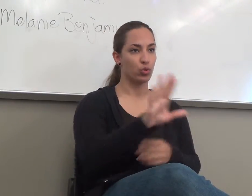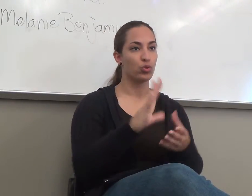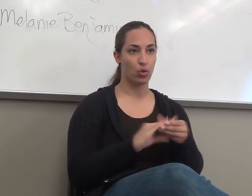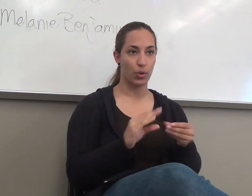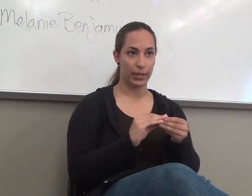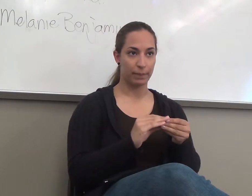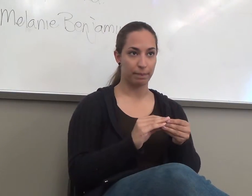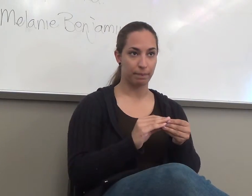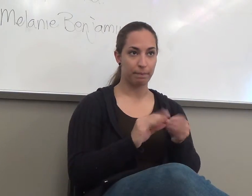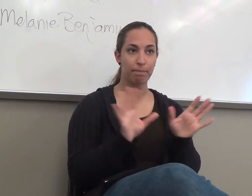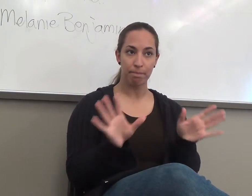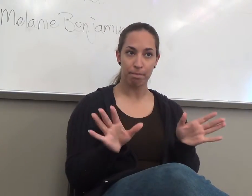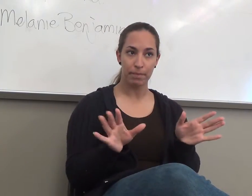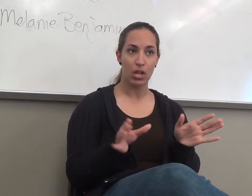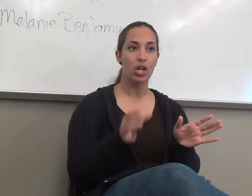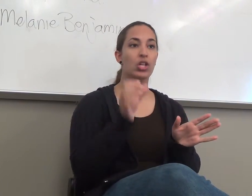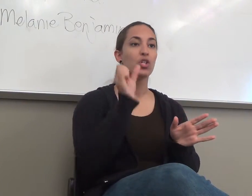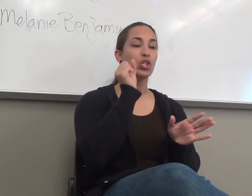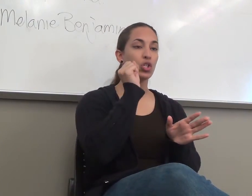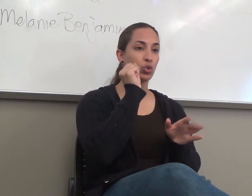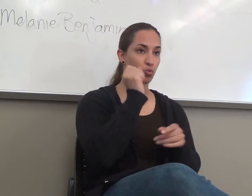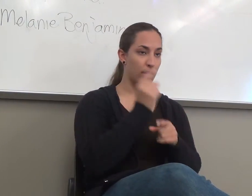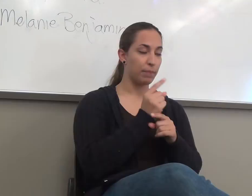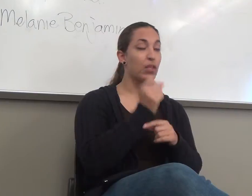say, last summer I went to Mexico.